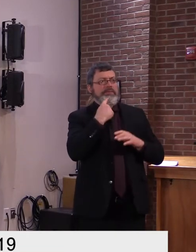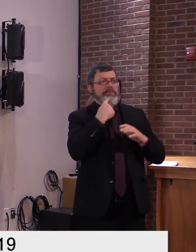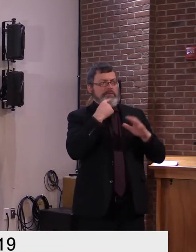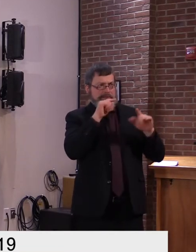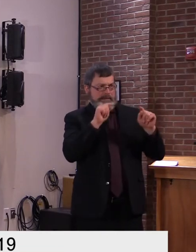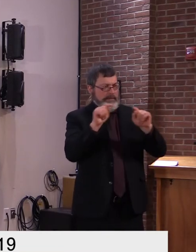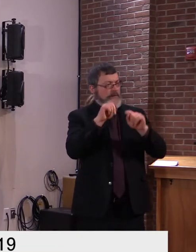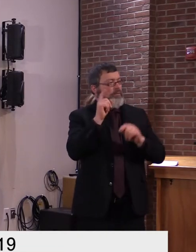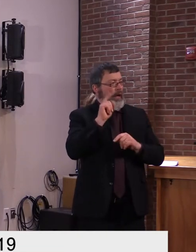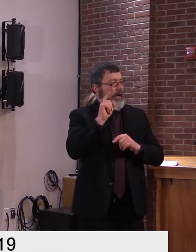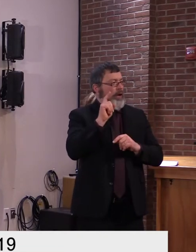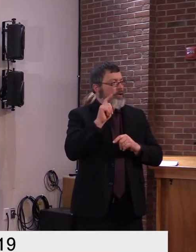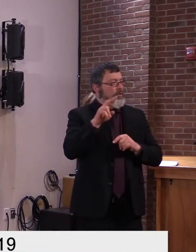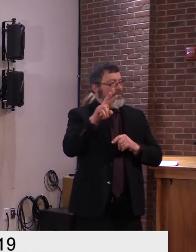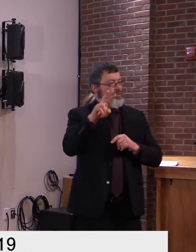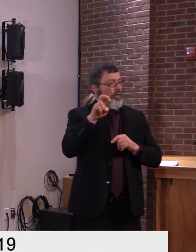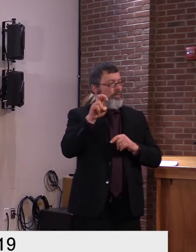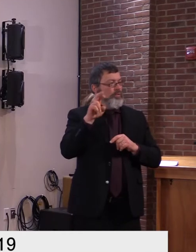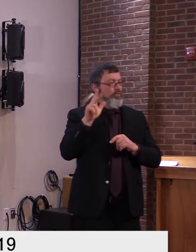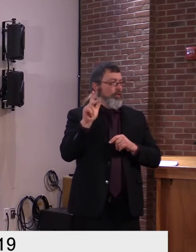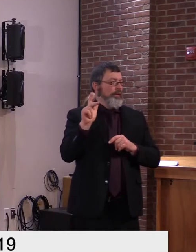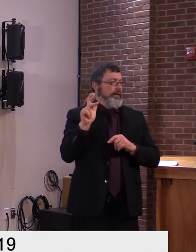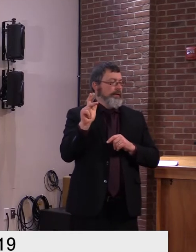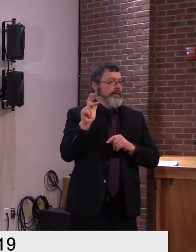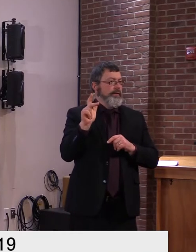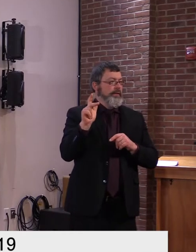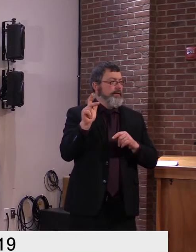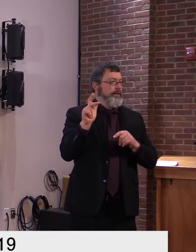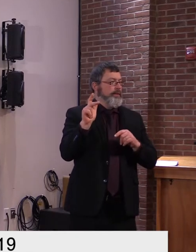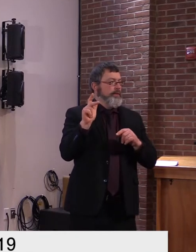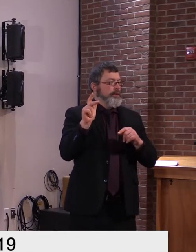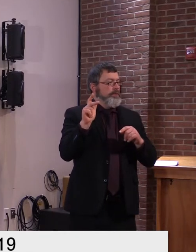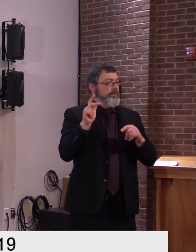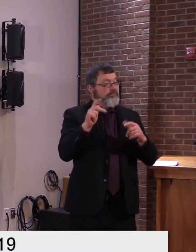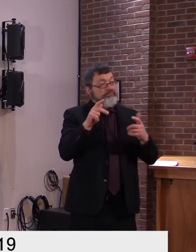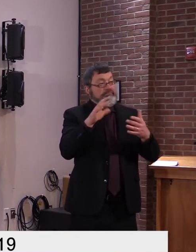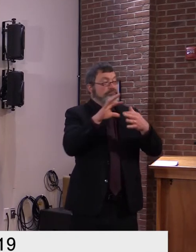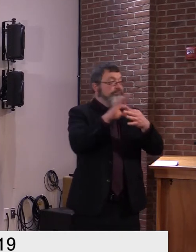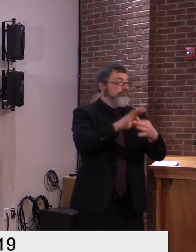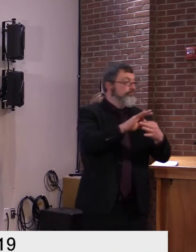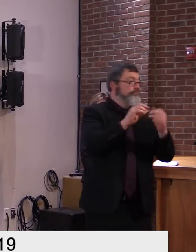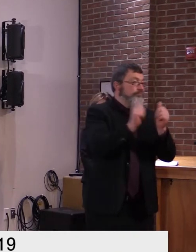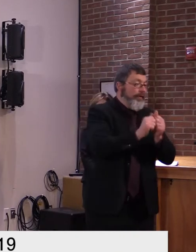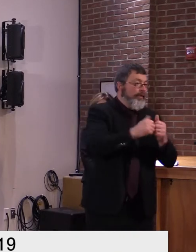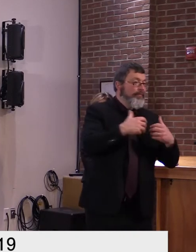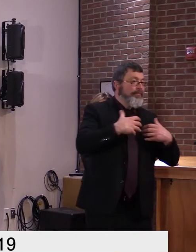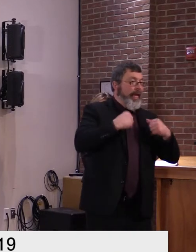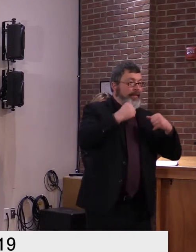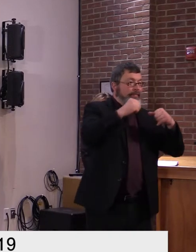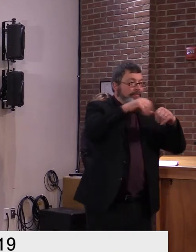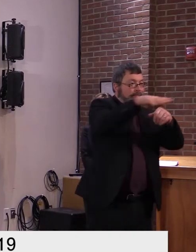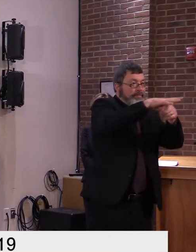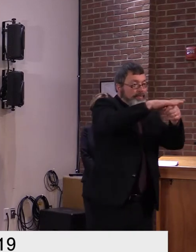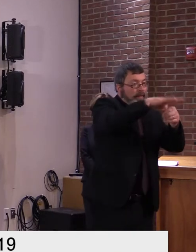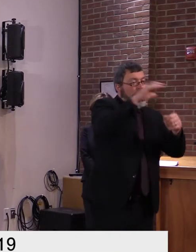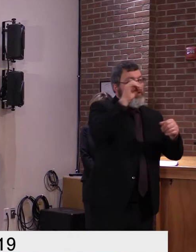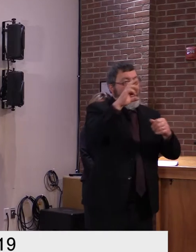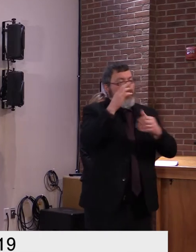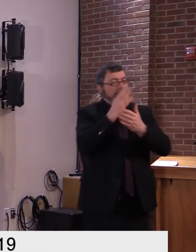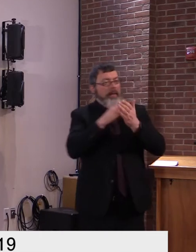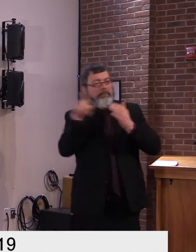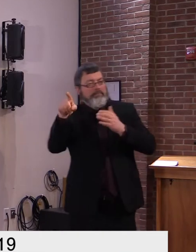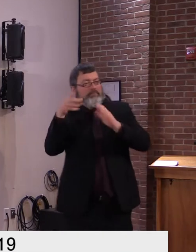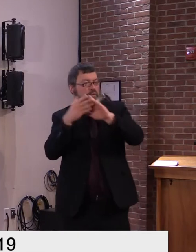related, 165 are non-healthcare related. I've noticed a concerning trend for many of these situations to